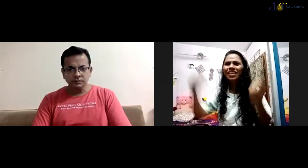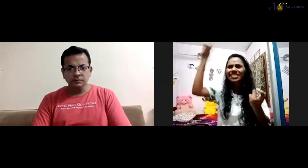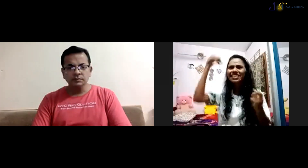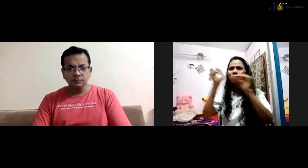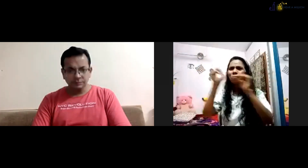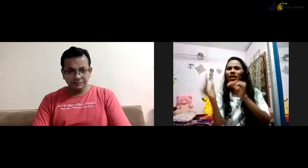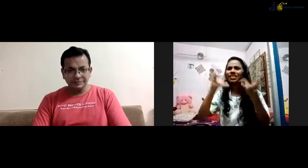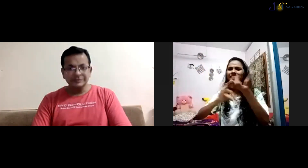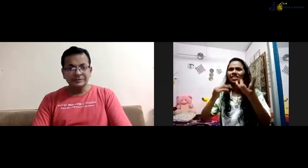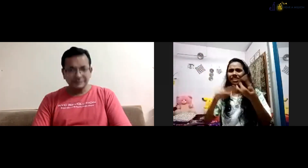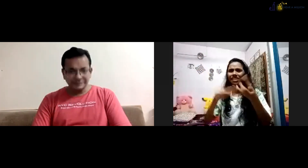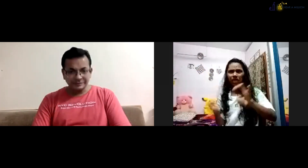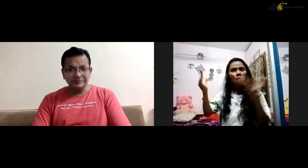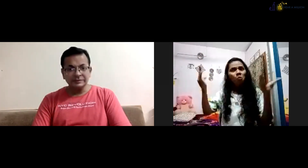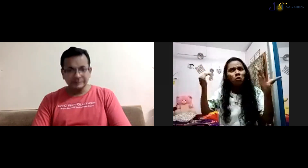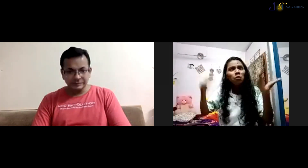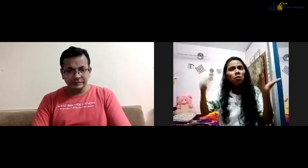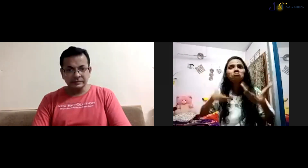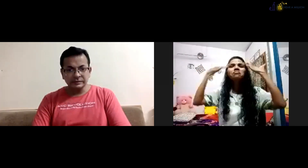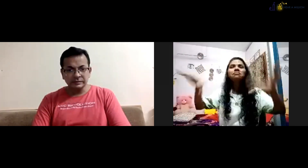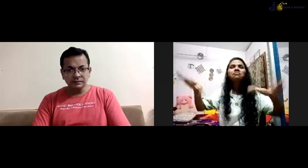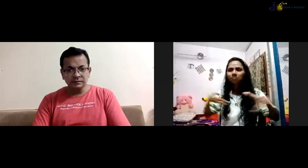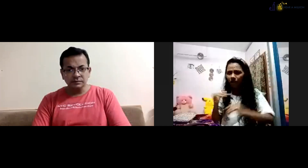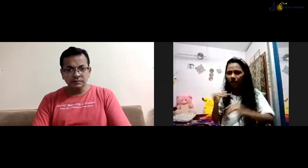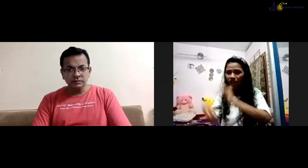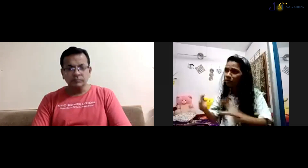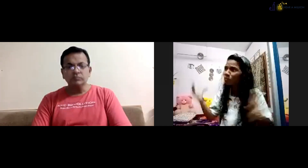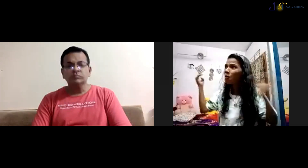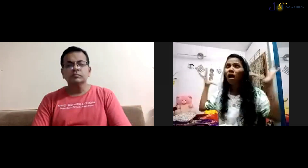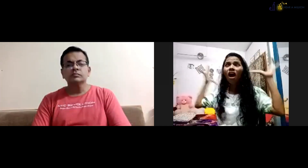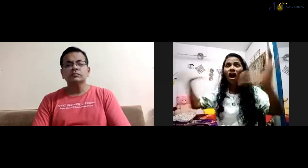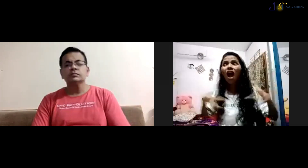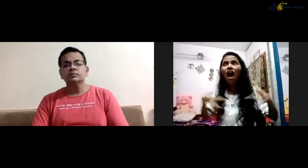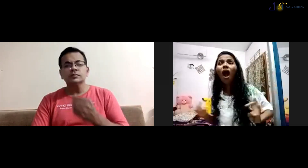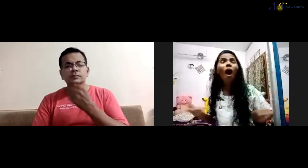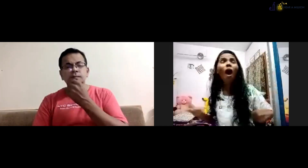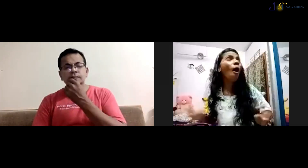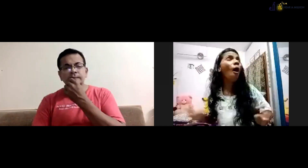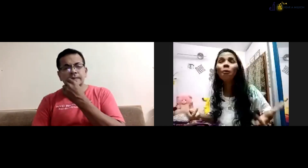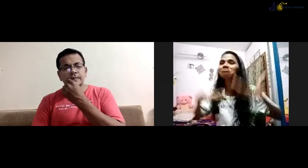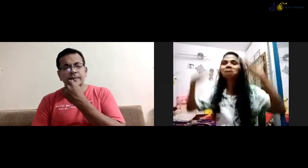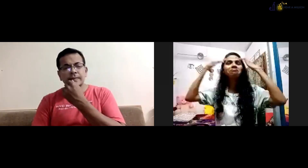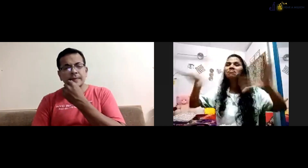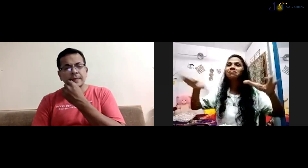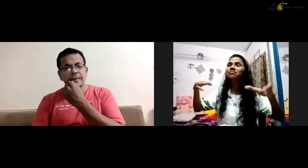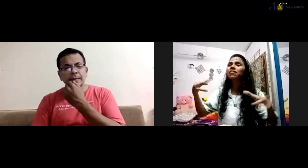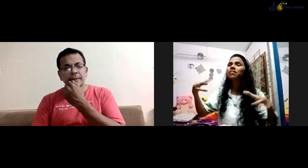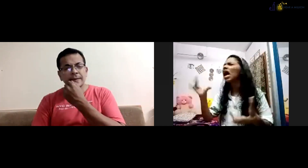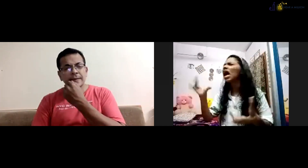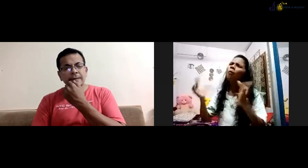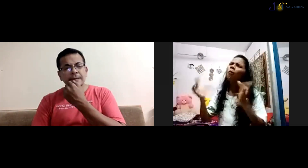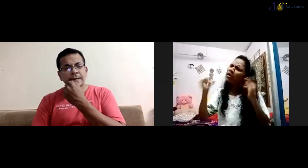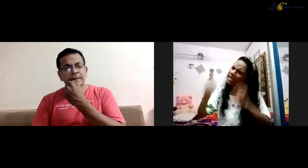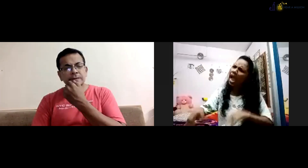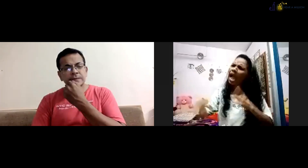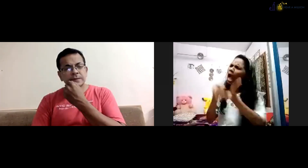do. I was in bus. I was thinking whether it would be possible for me. I could uh, climb up